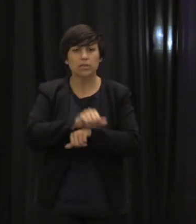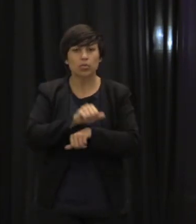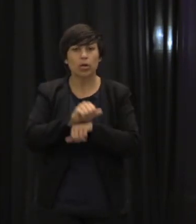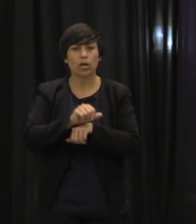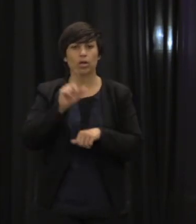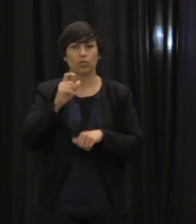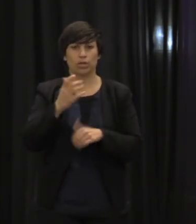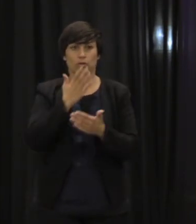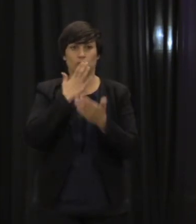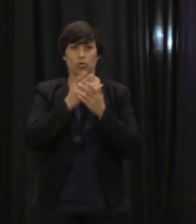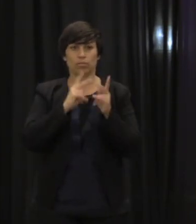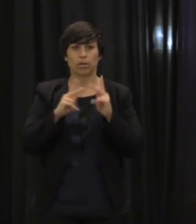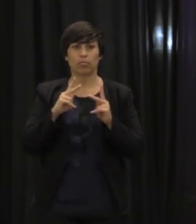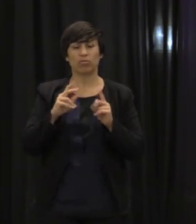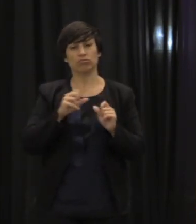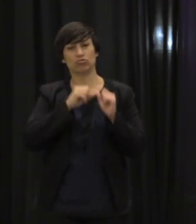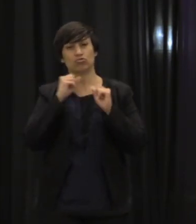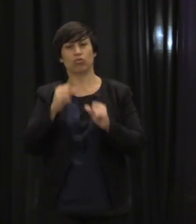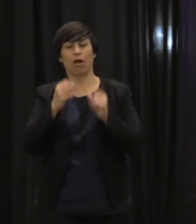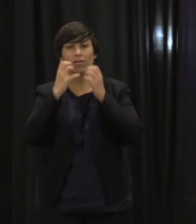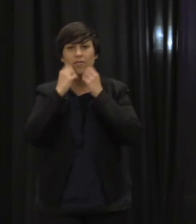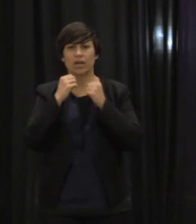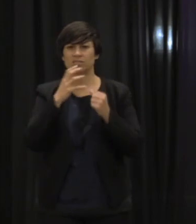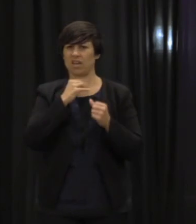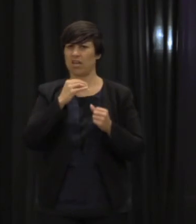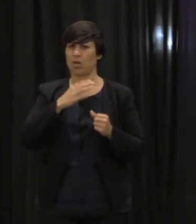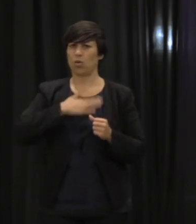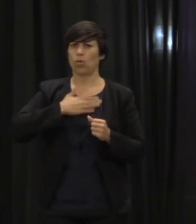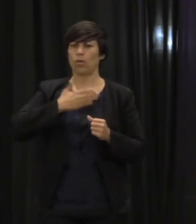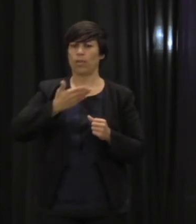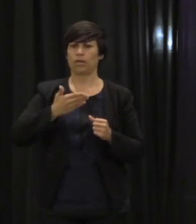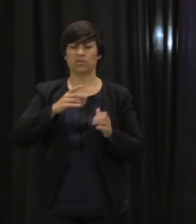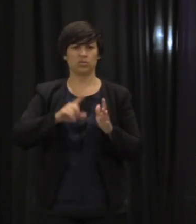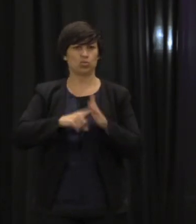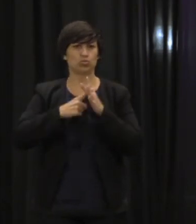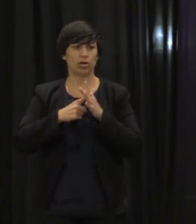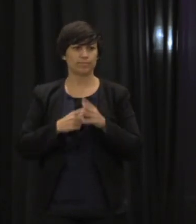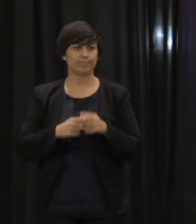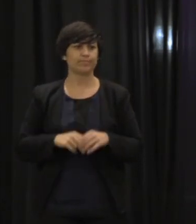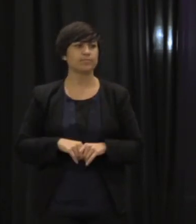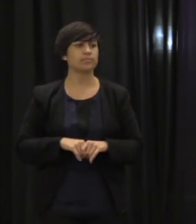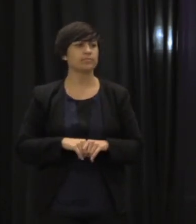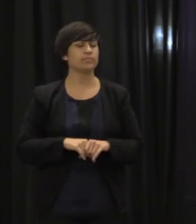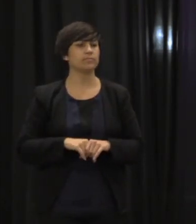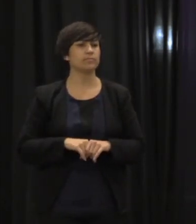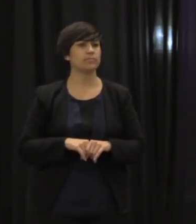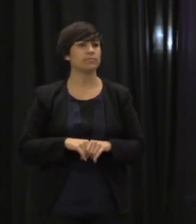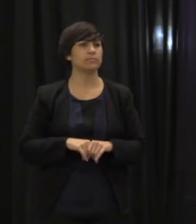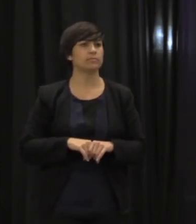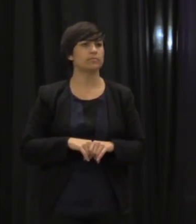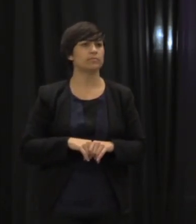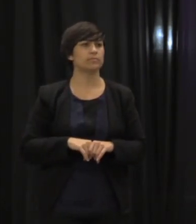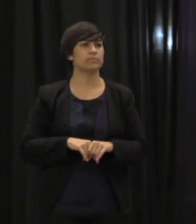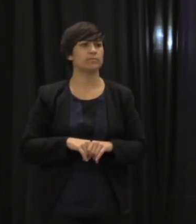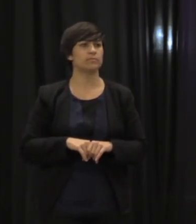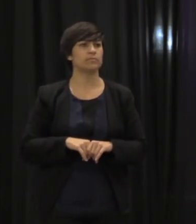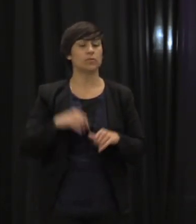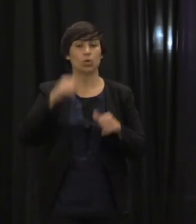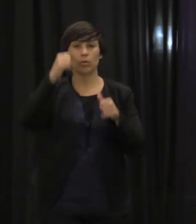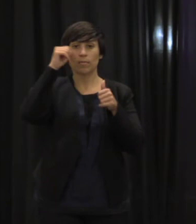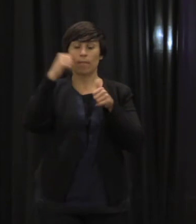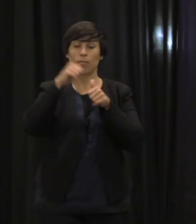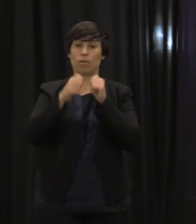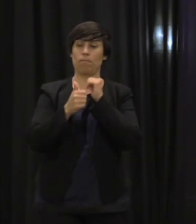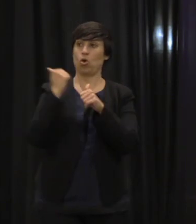good people, strong values, and a willingness to start. Remember that most of the structures